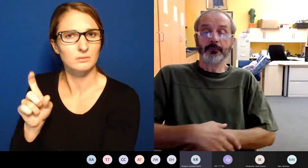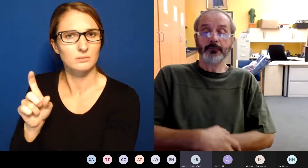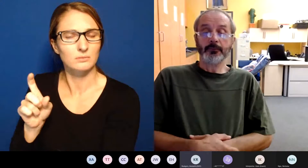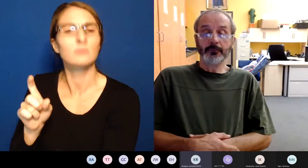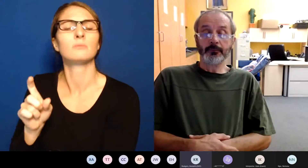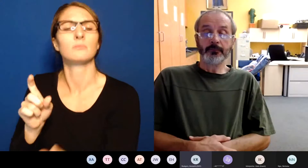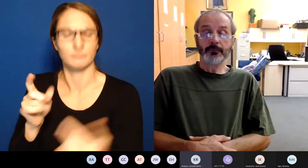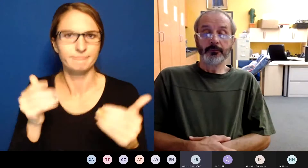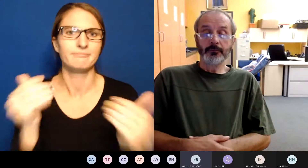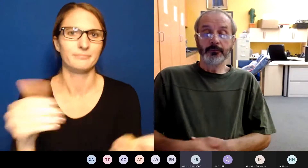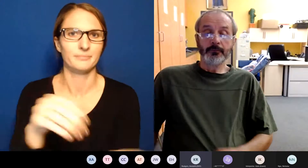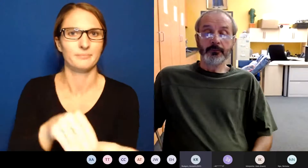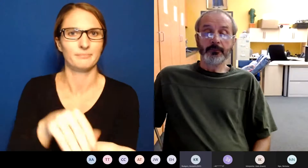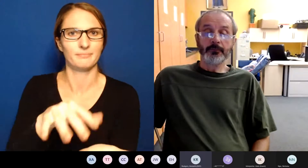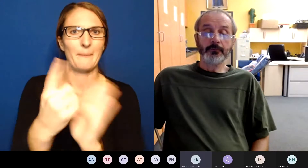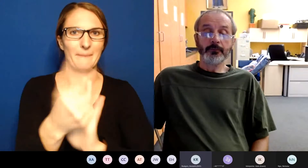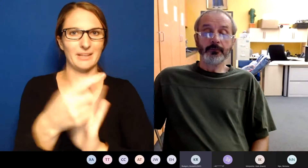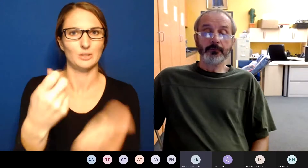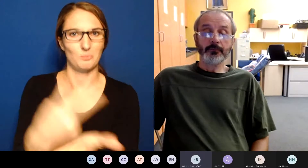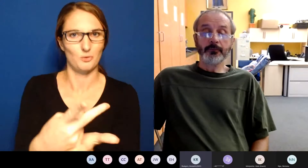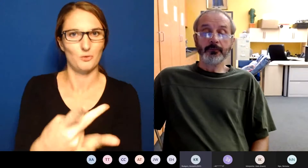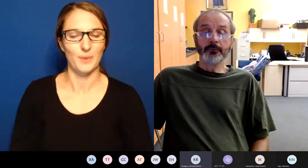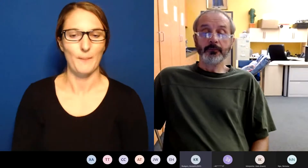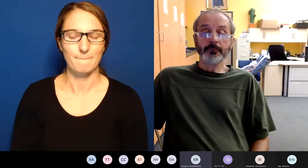Okay, minutes are approved.